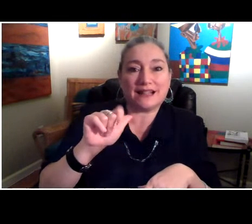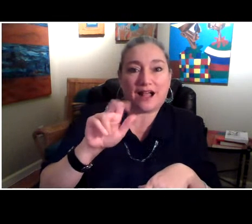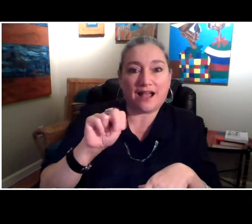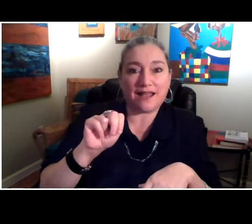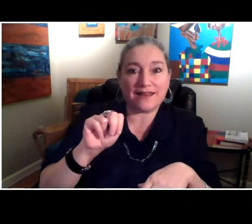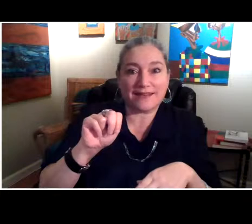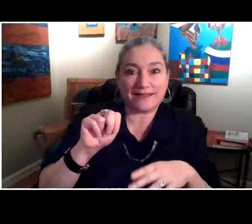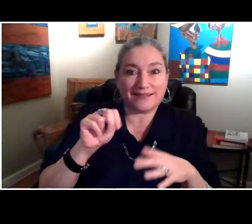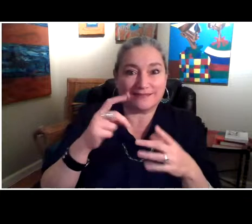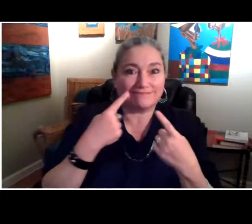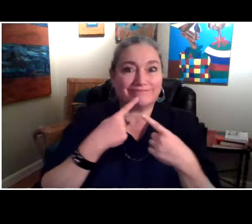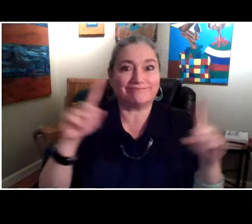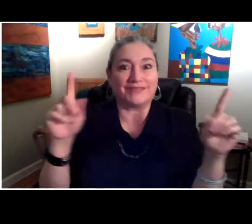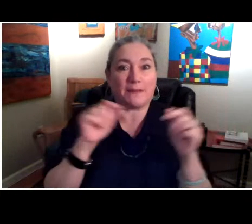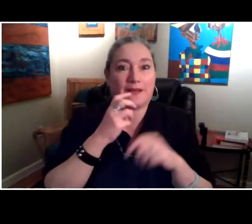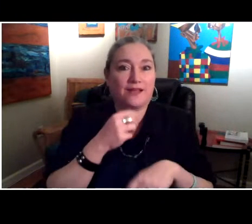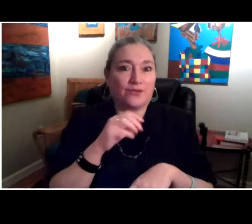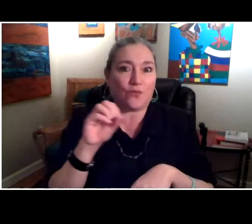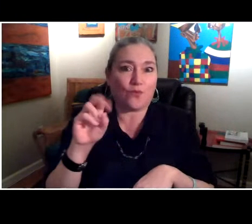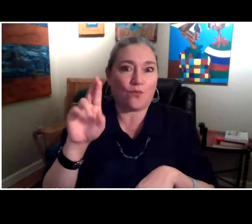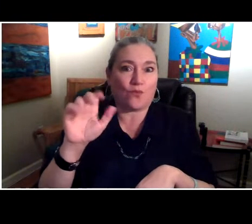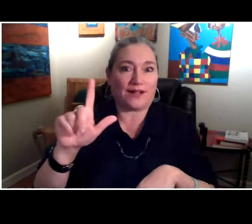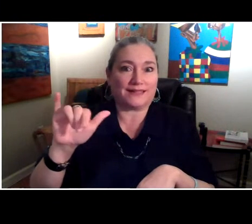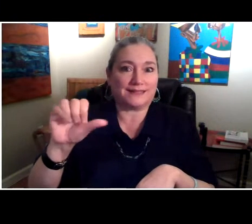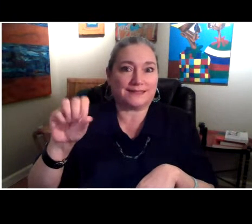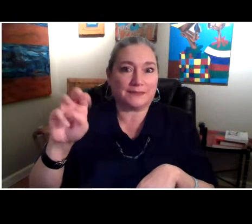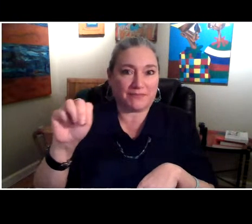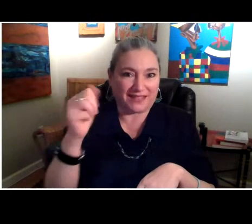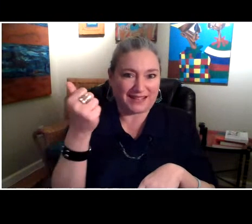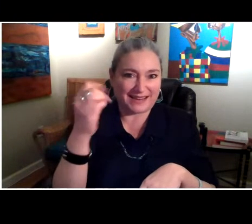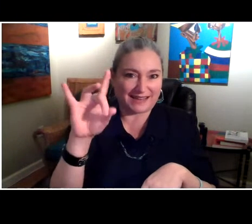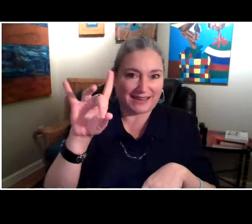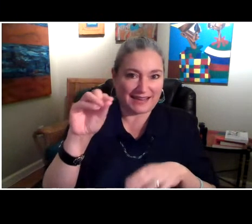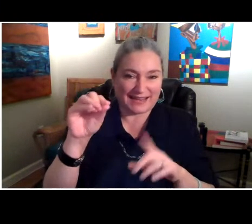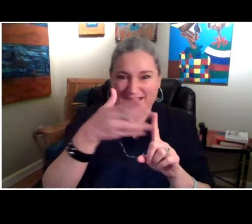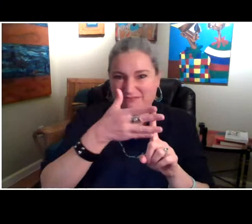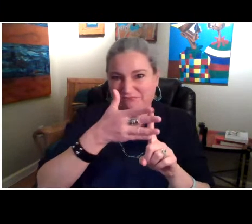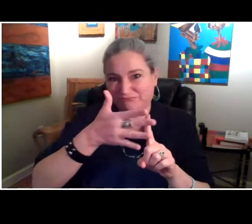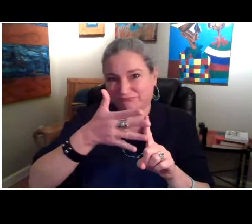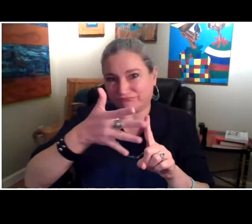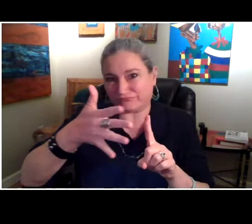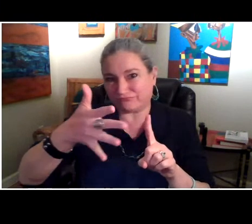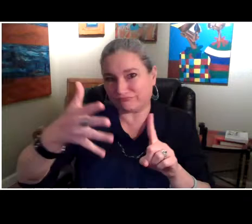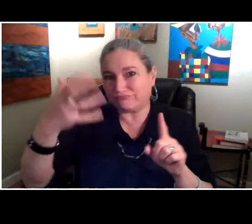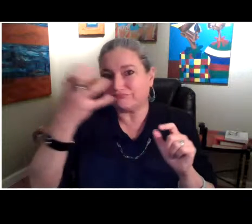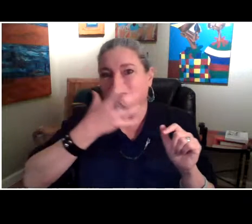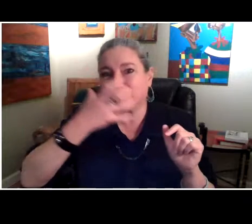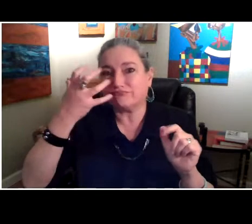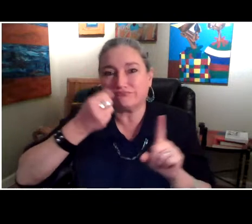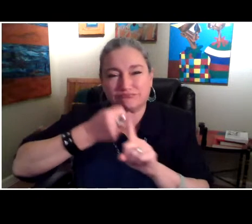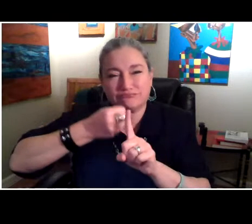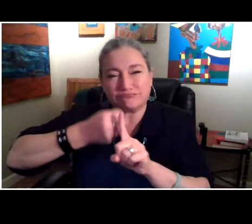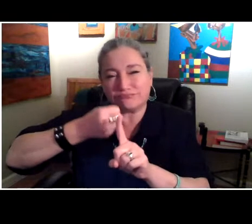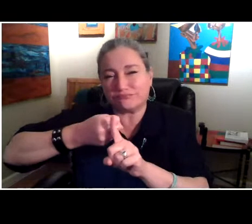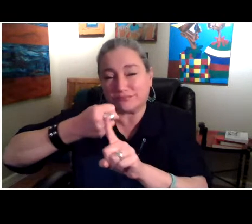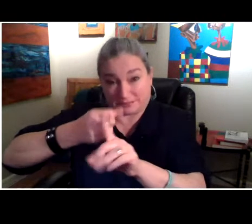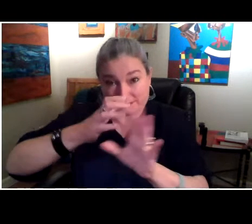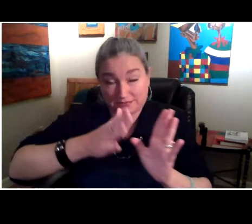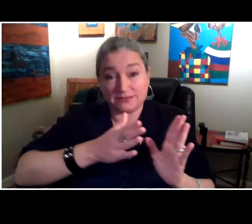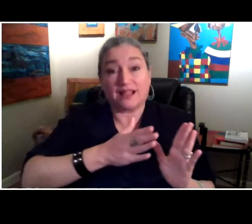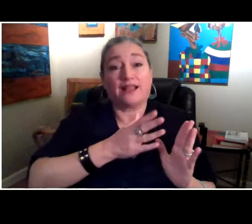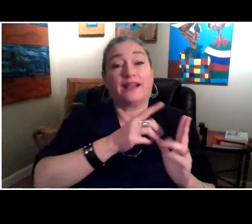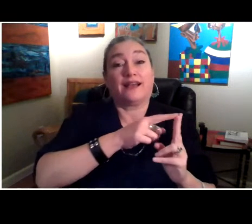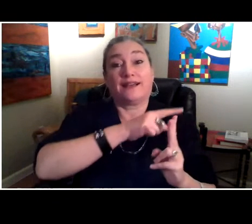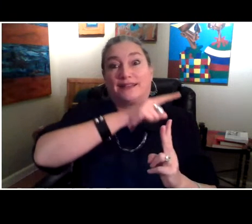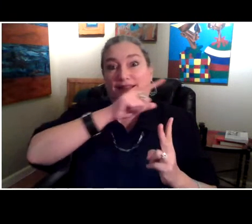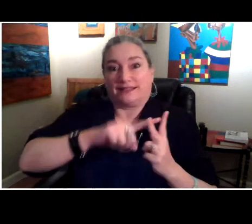during A.G. Bell and when that Milan announcement happened around oralism in the